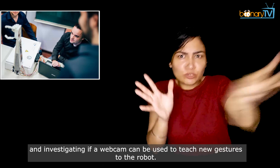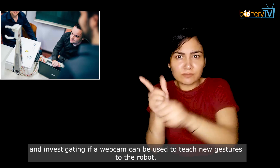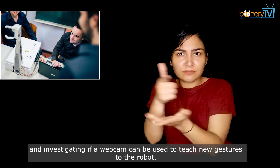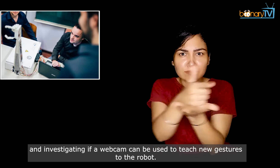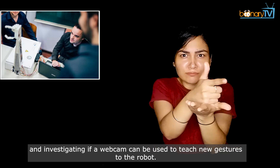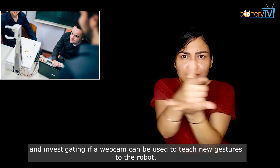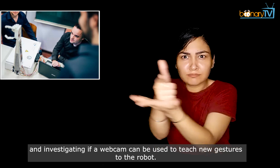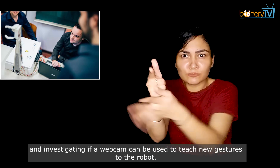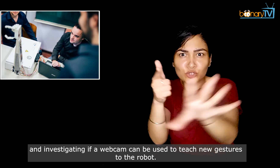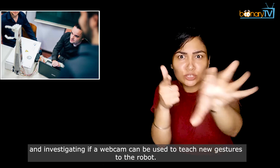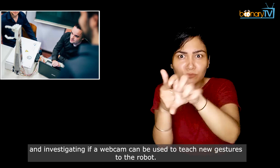the robot.